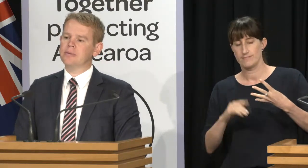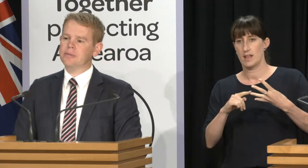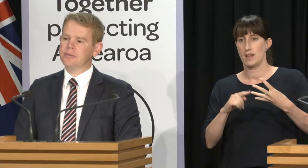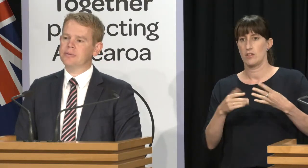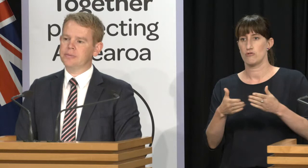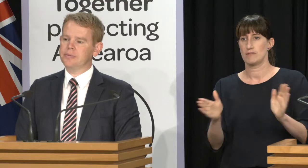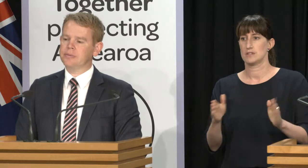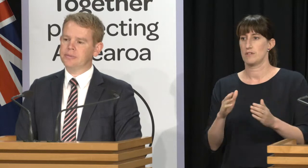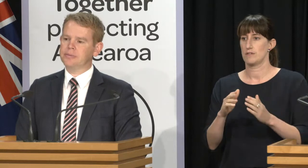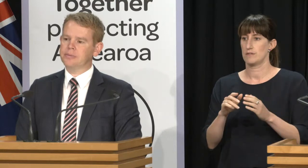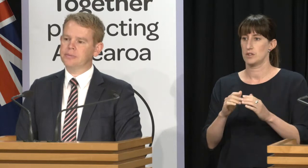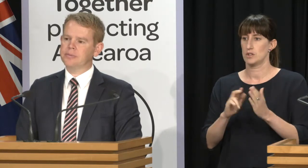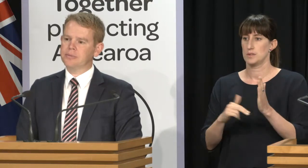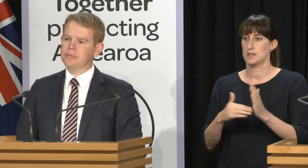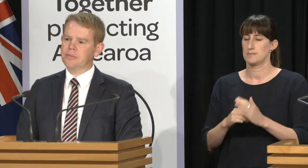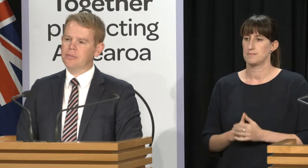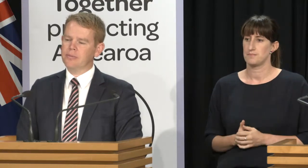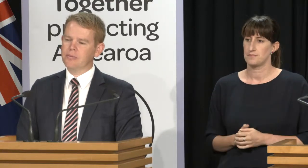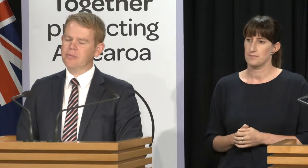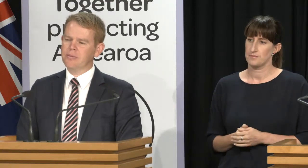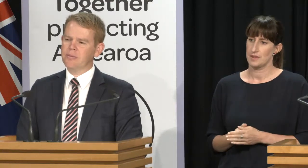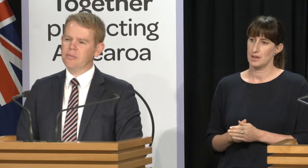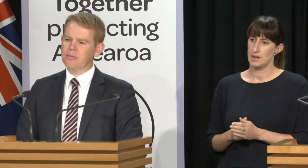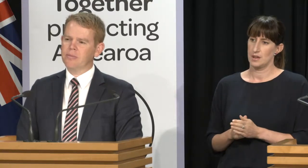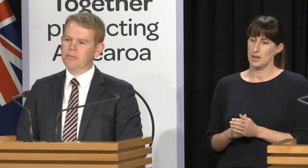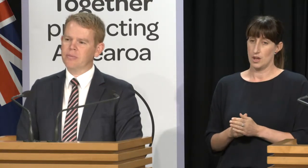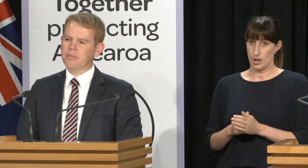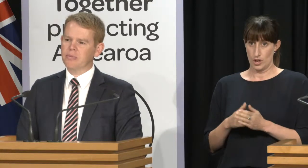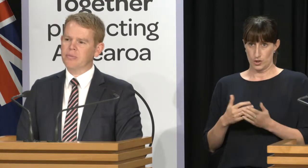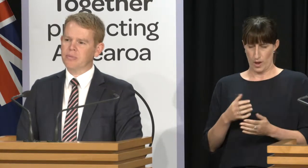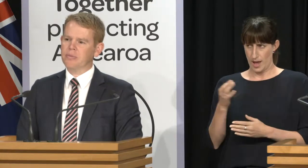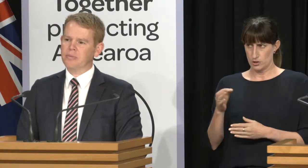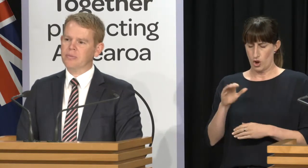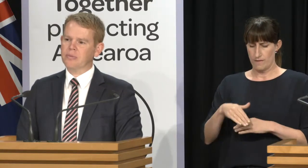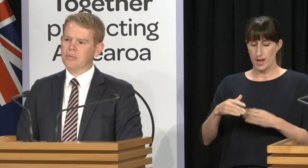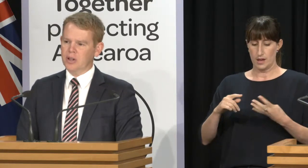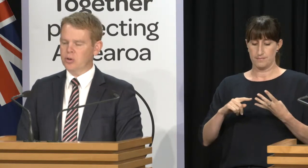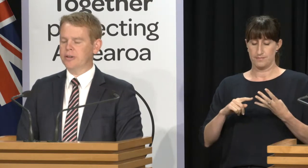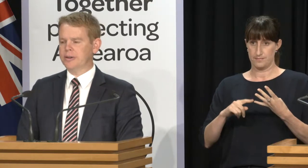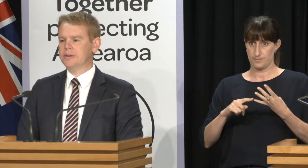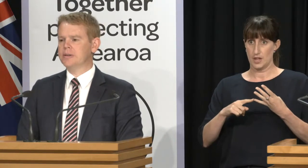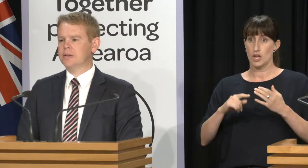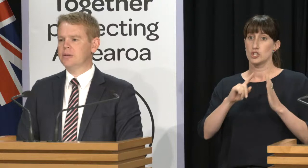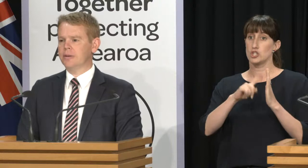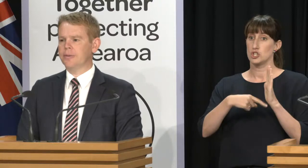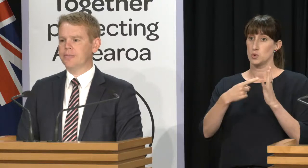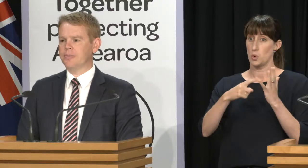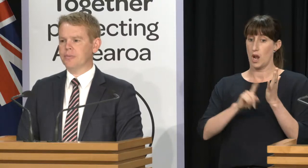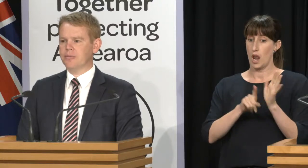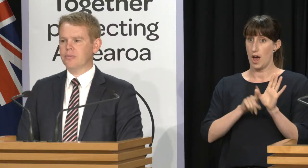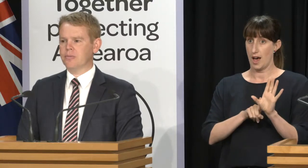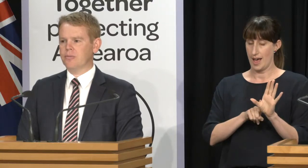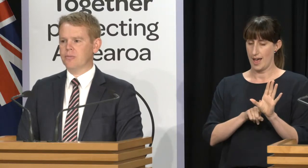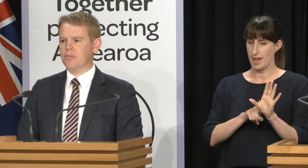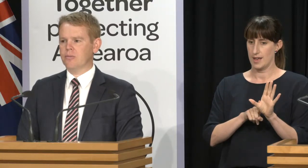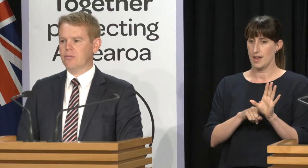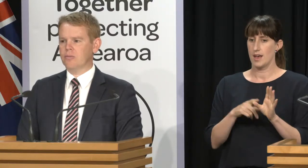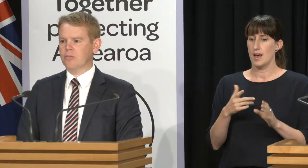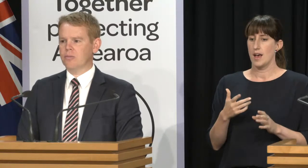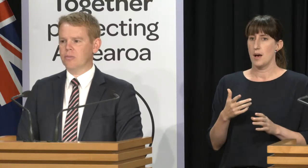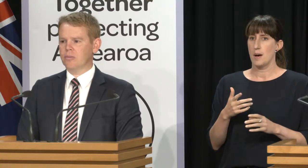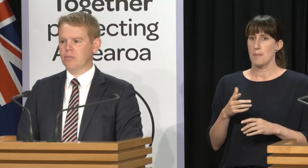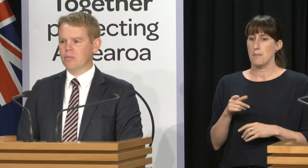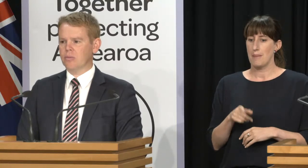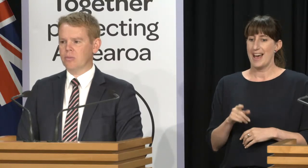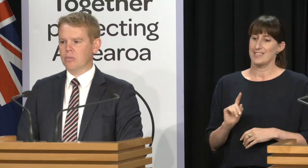appreciate this is not all worked out yet, but the full shipment won't be here in July, it'll be here at some point before the end of the year. Does that mean that it won't be first in, first